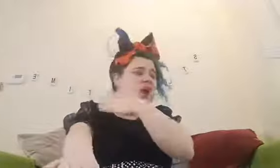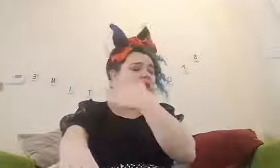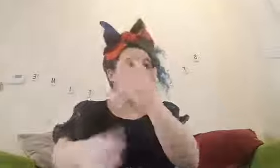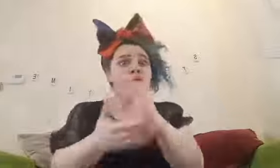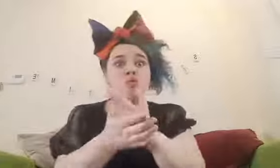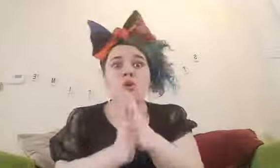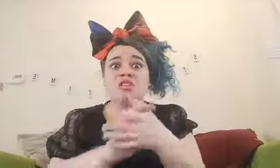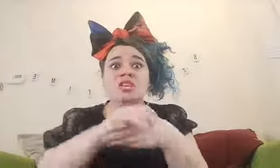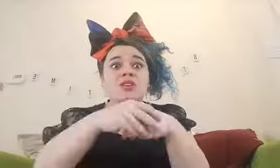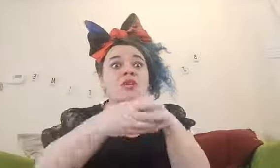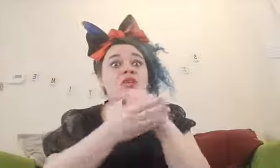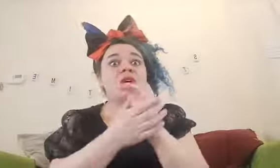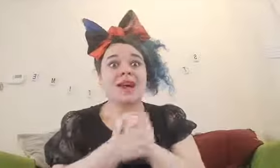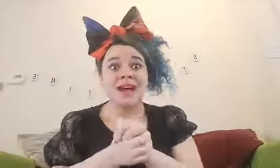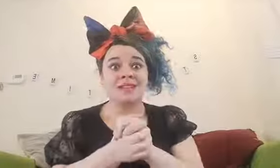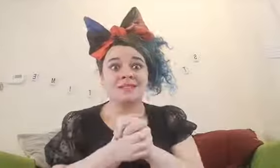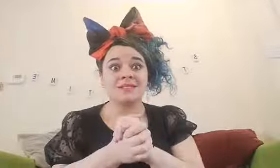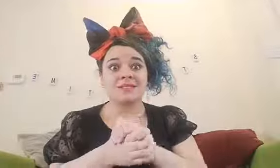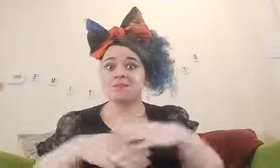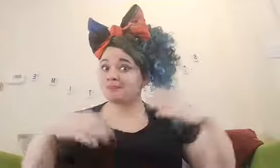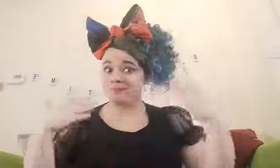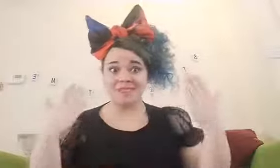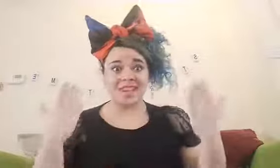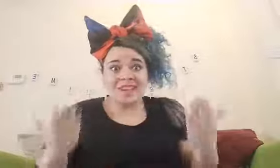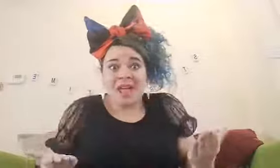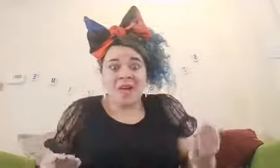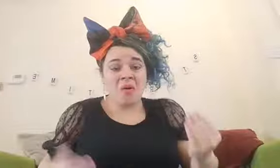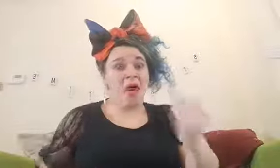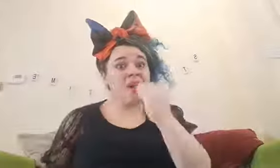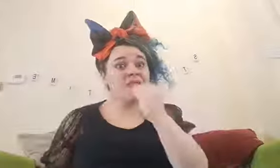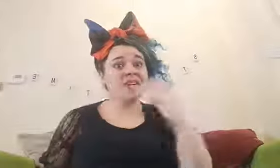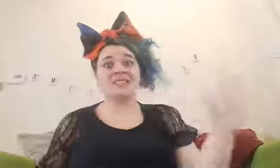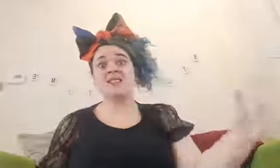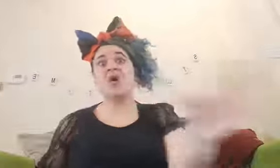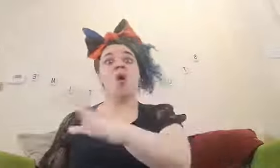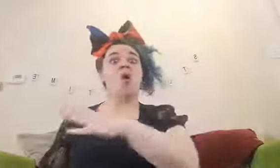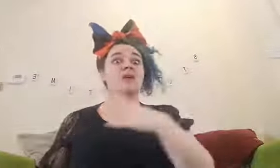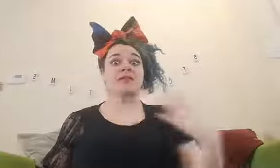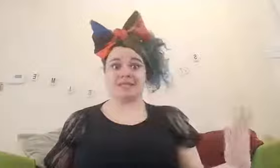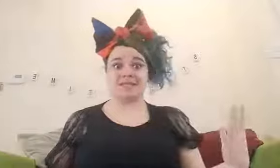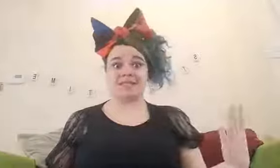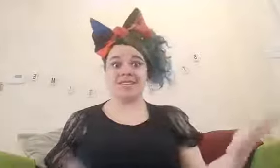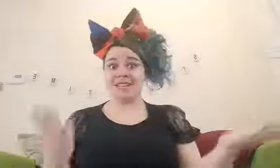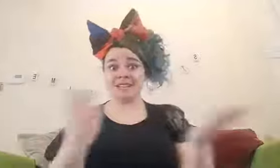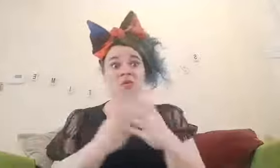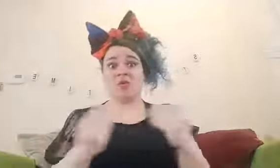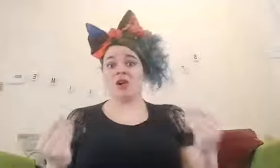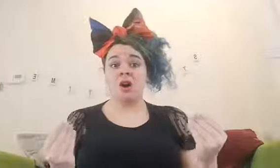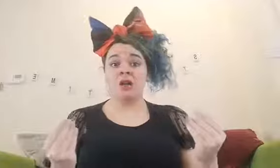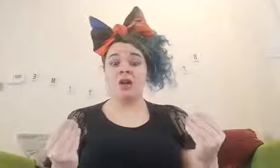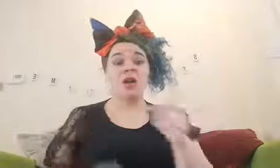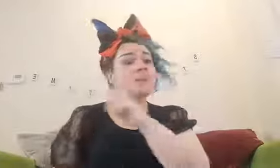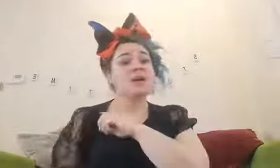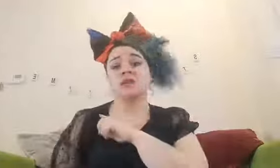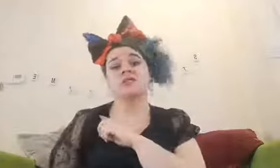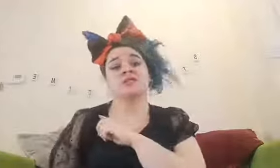slow washing your hands. And now I've eaten all of it. It's all gone because